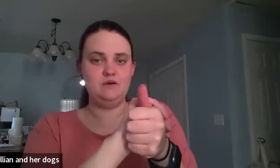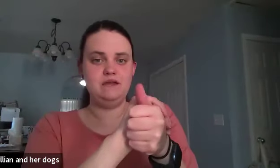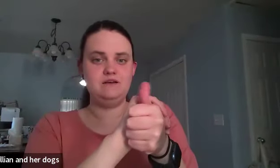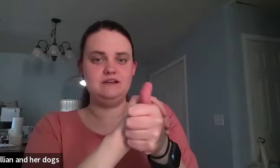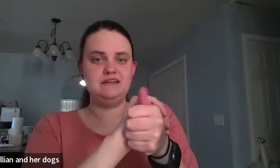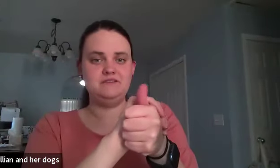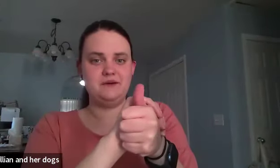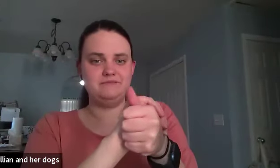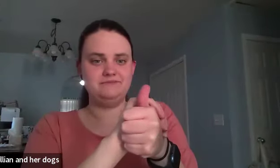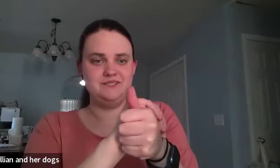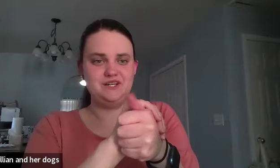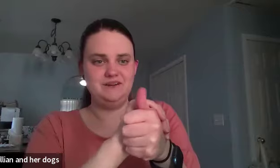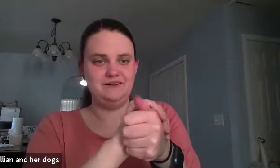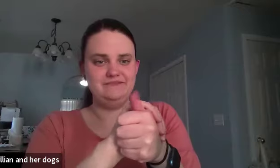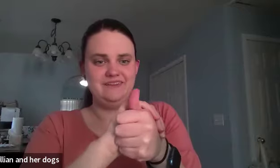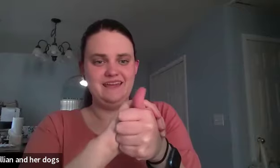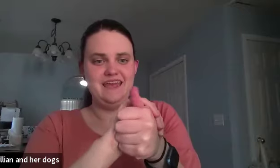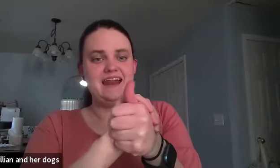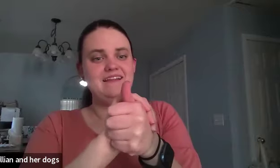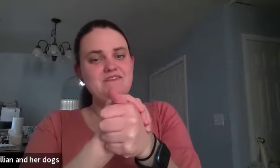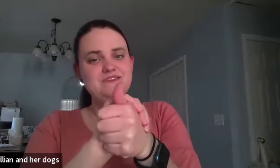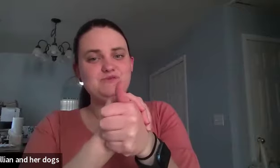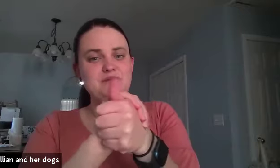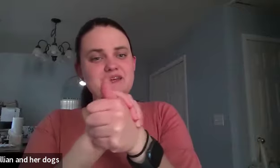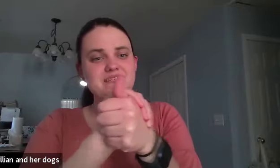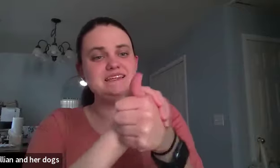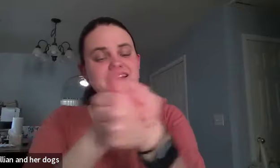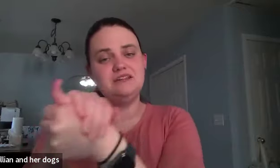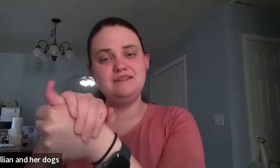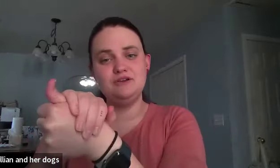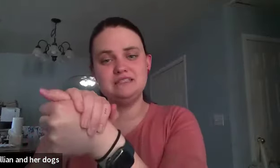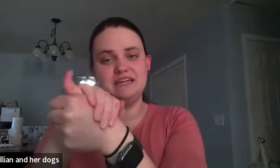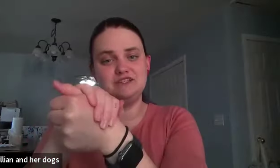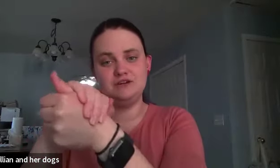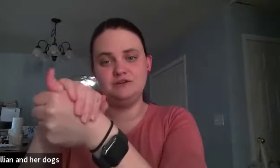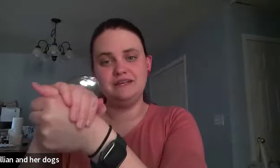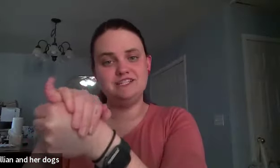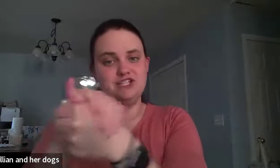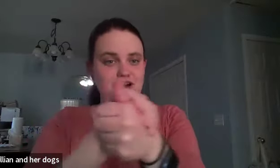you wiggle your little thumb. Turtle. And I love this one because it literally looks like a turtle in its